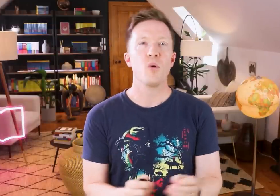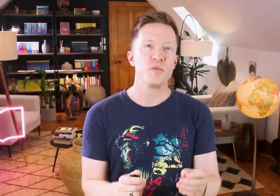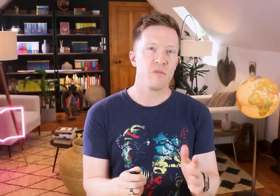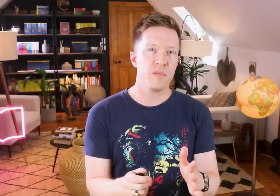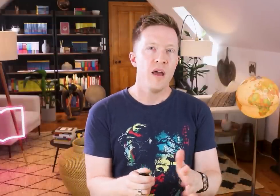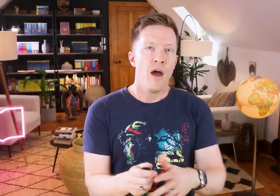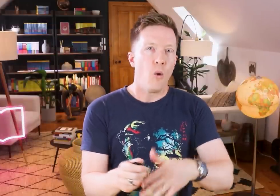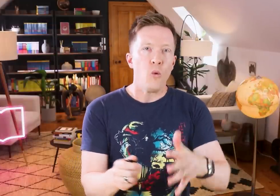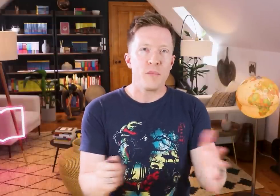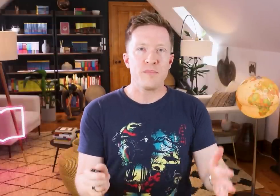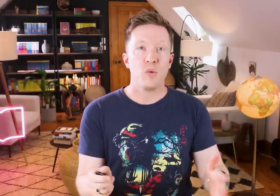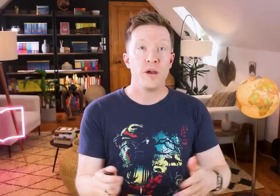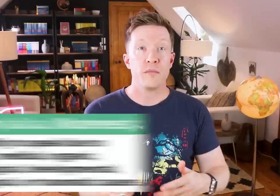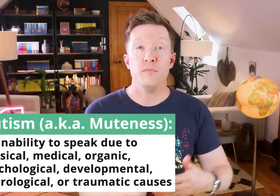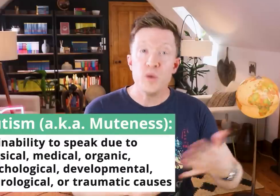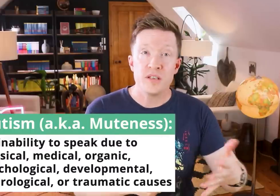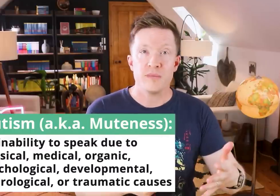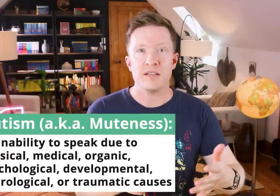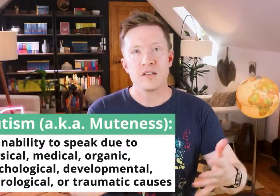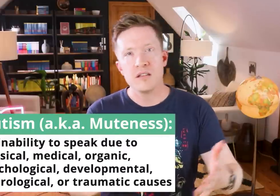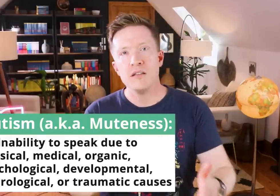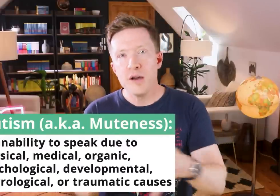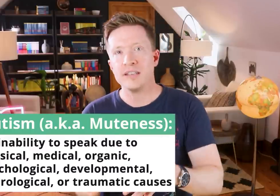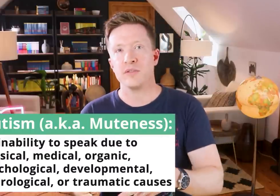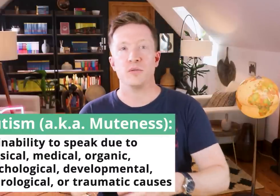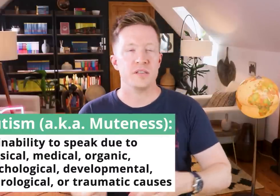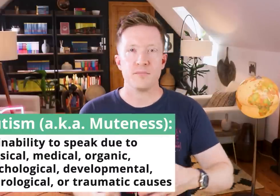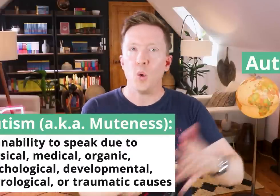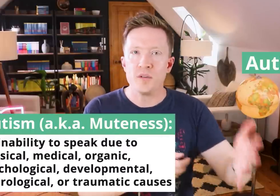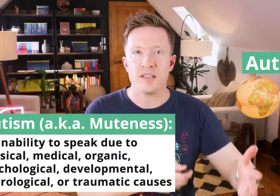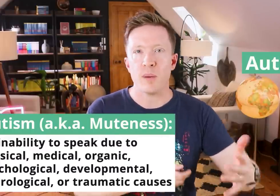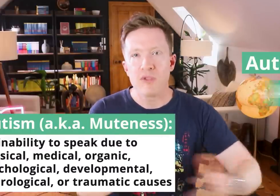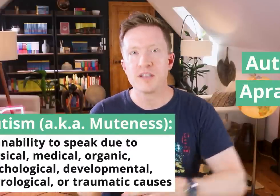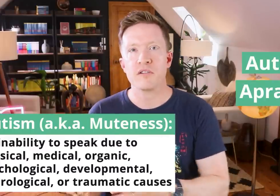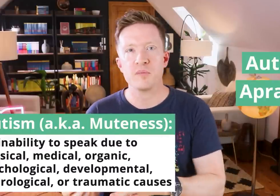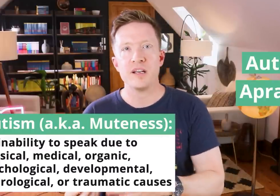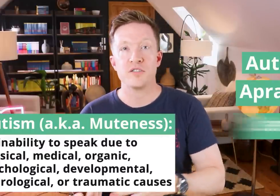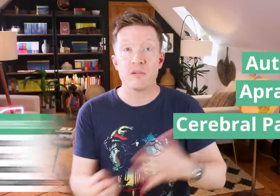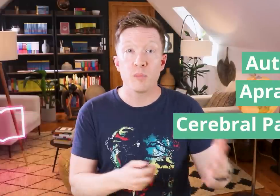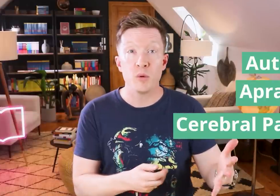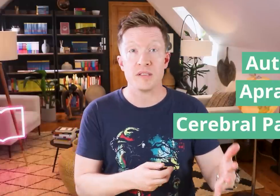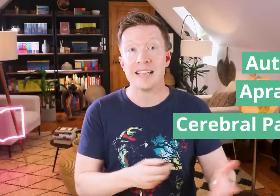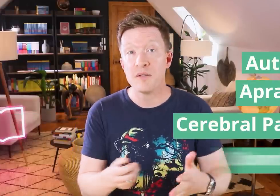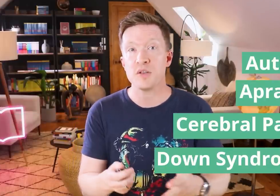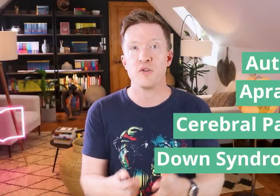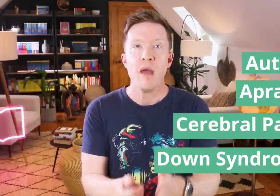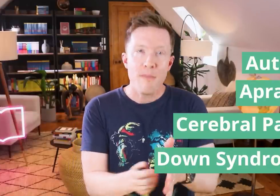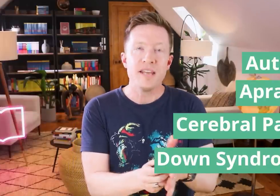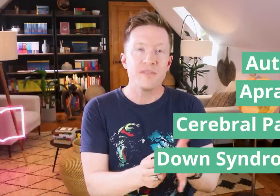important to remember all the people with mutism and certain learning difficulties, autism, apraxia of speech, cerebral palsy, down syndrome, many of